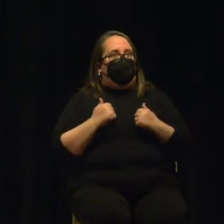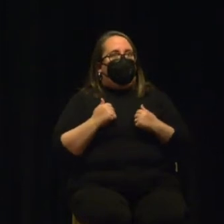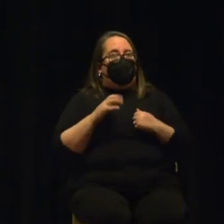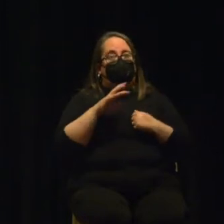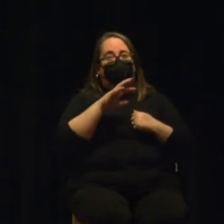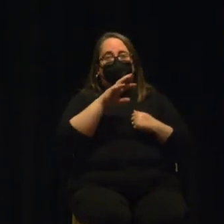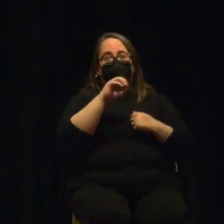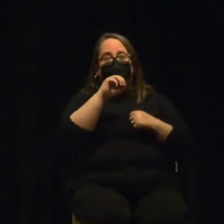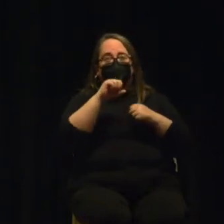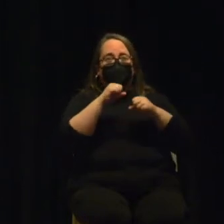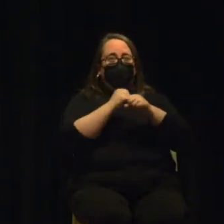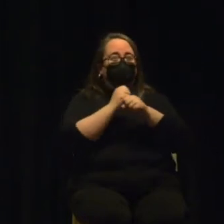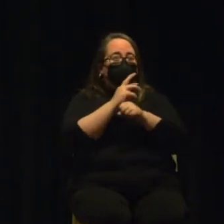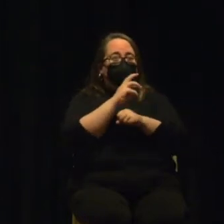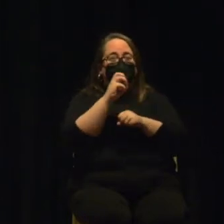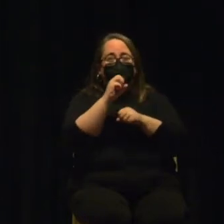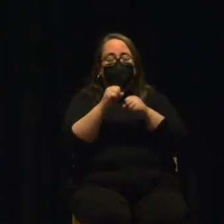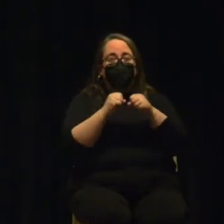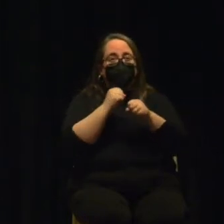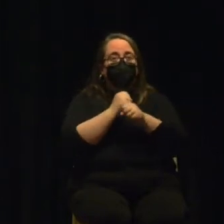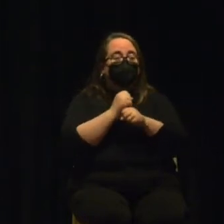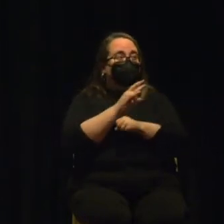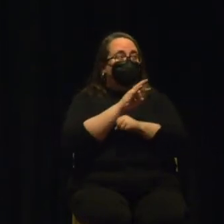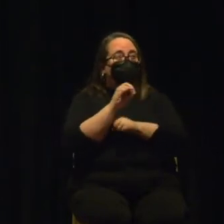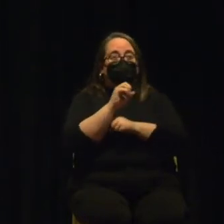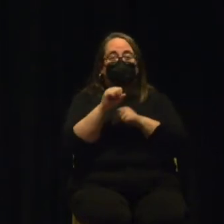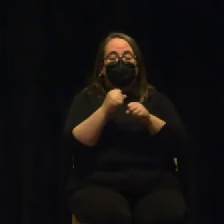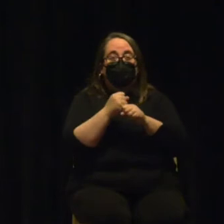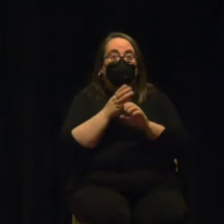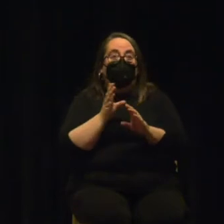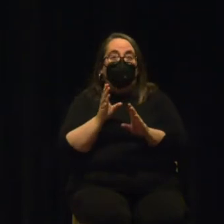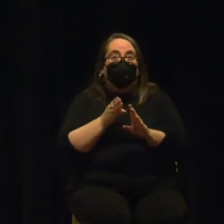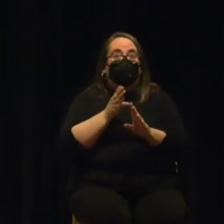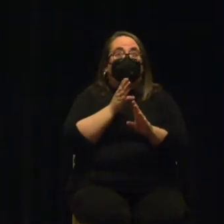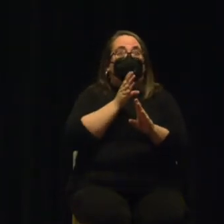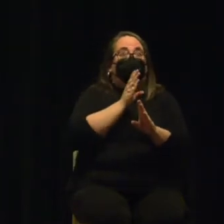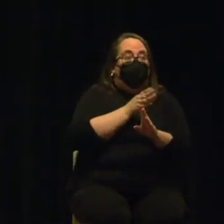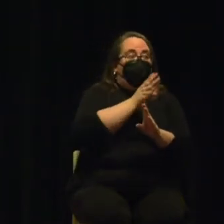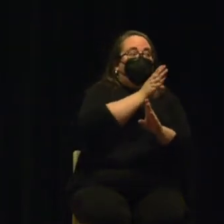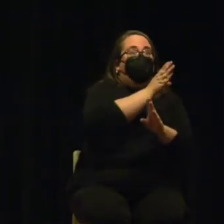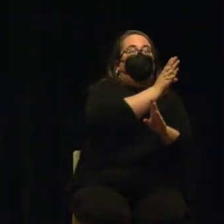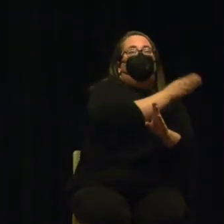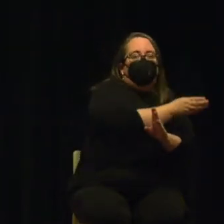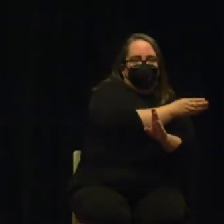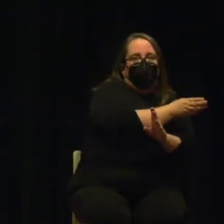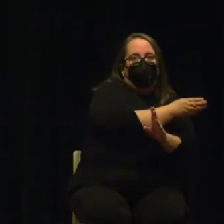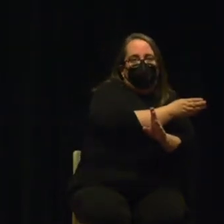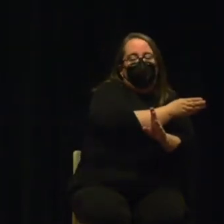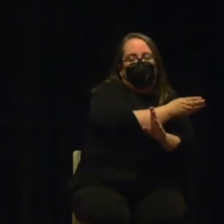50 years, 60 years, 70 years before these people.